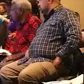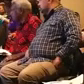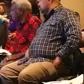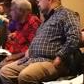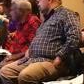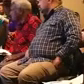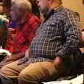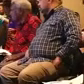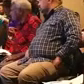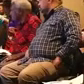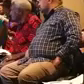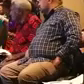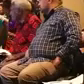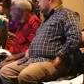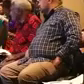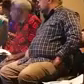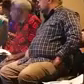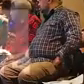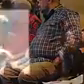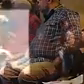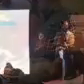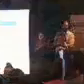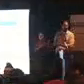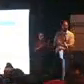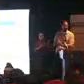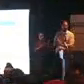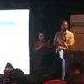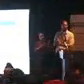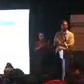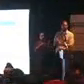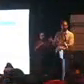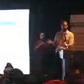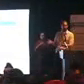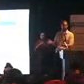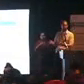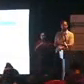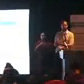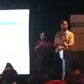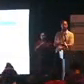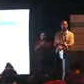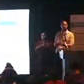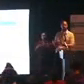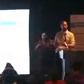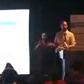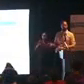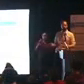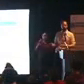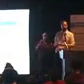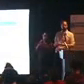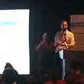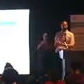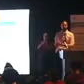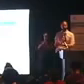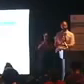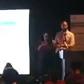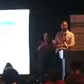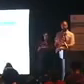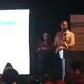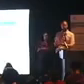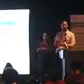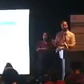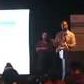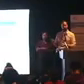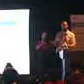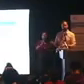been behind the scenes. I would have been emailed the receipt. So again, that email is very important because we send you all of the receipts. So you'll